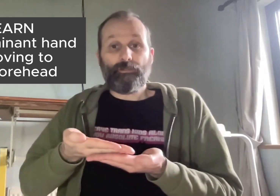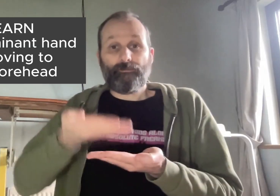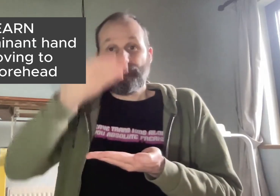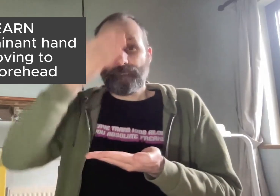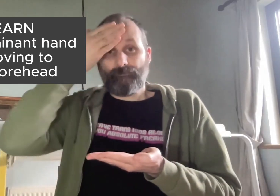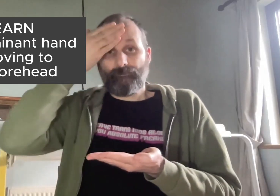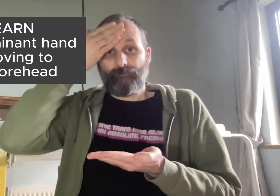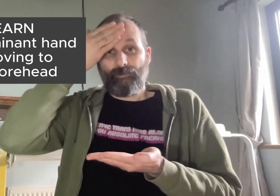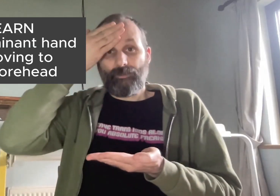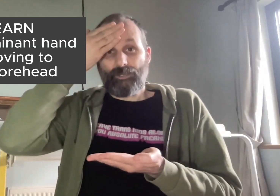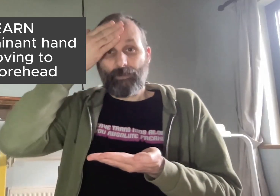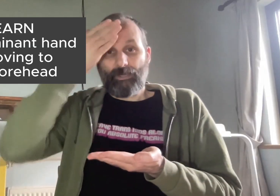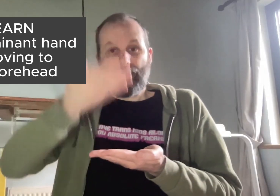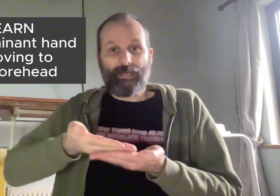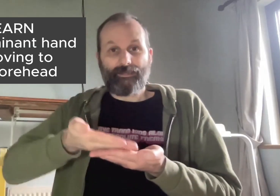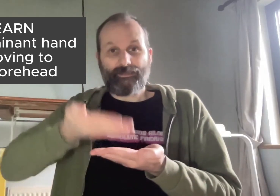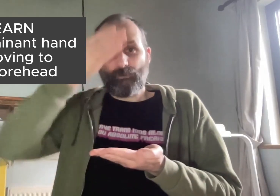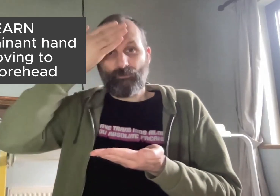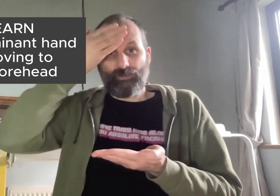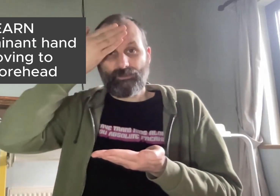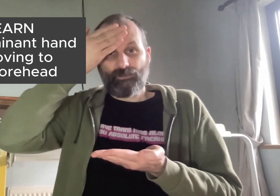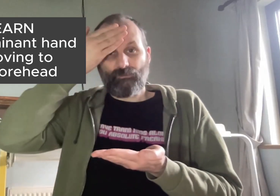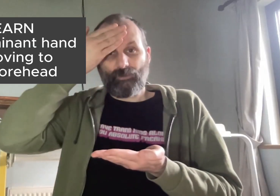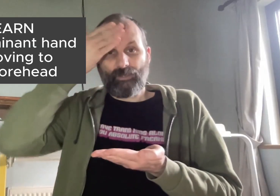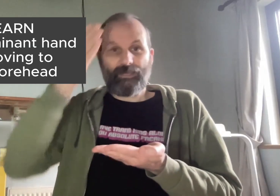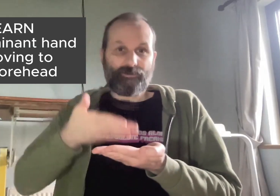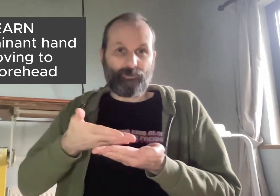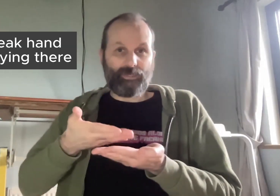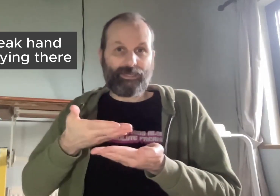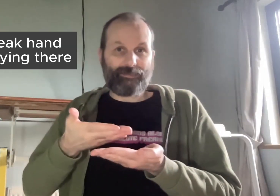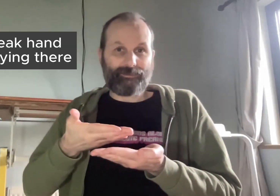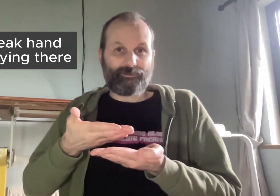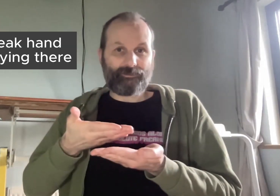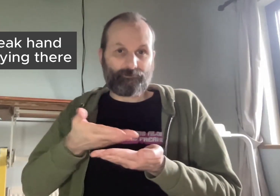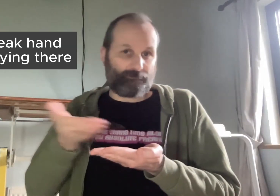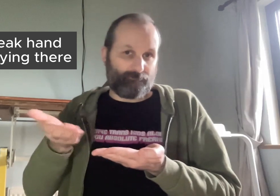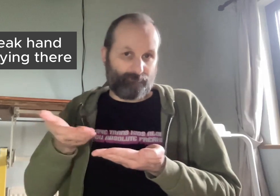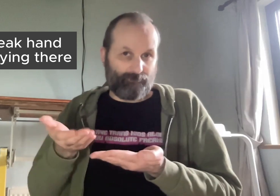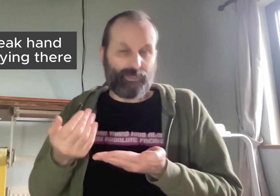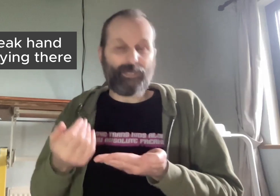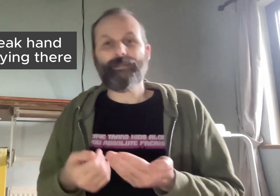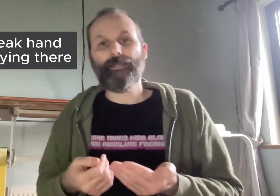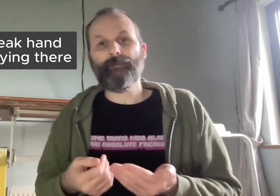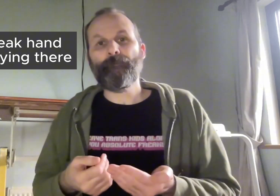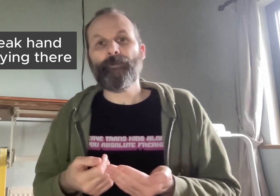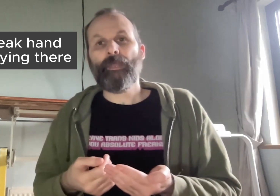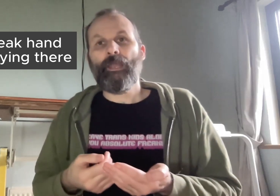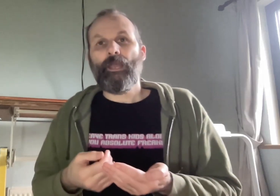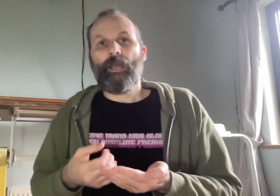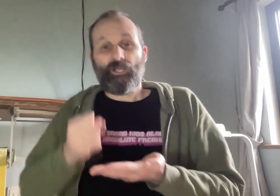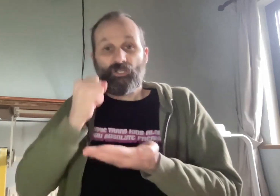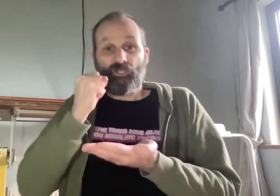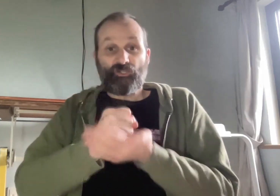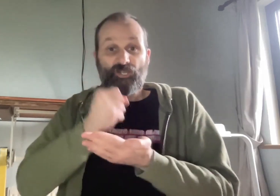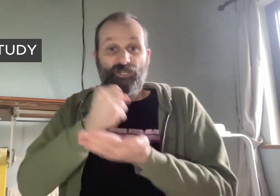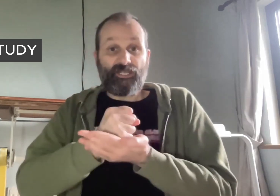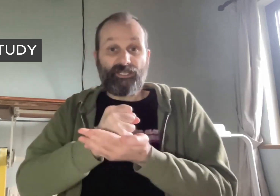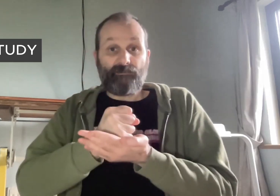learn. The dominant hand is moving to the forehead, the weak hand is just lying there. Study,